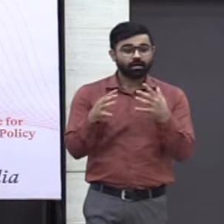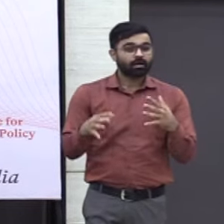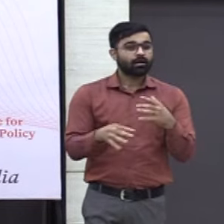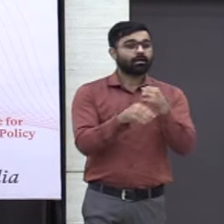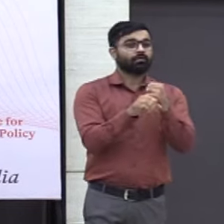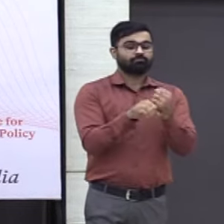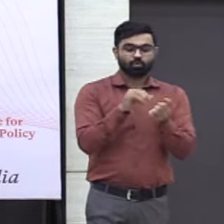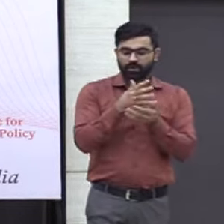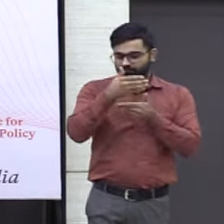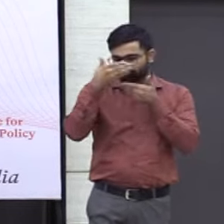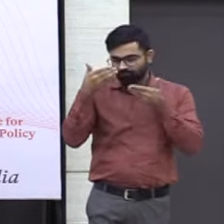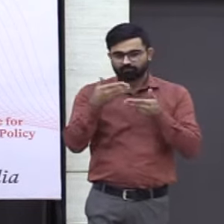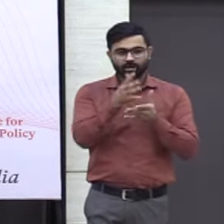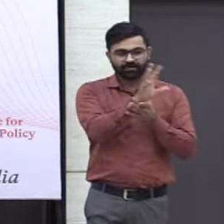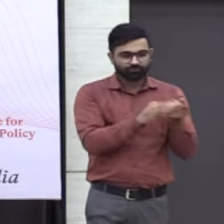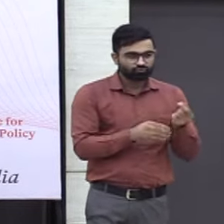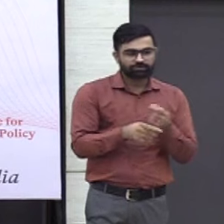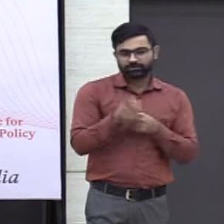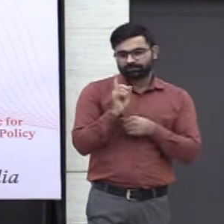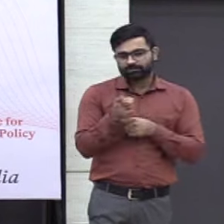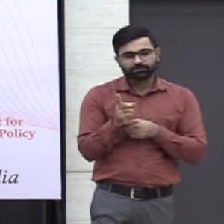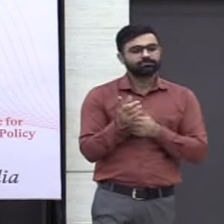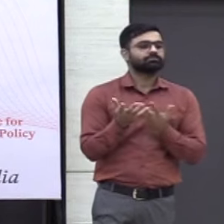including kidnapping, robbery, theft,